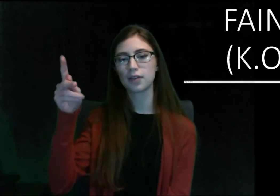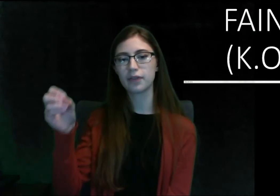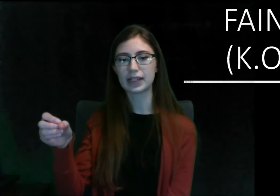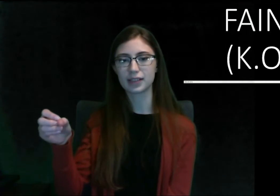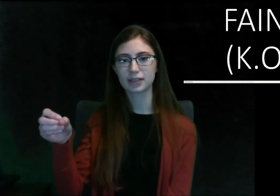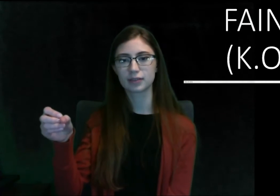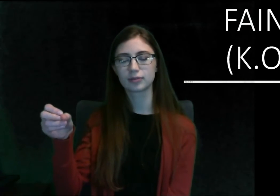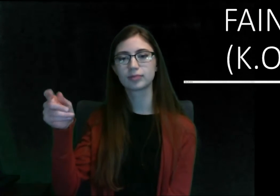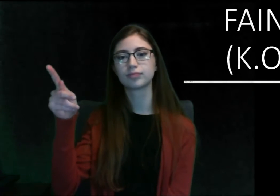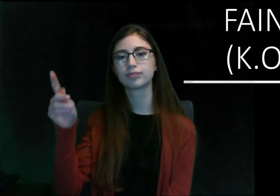Faint.